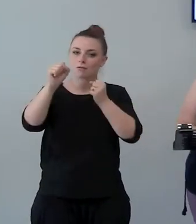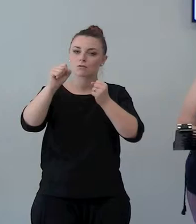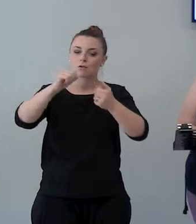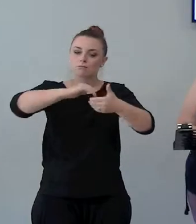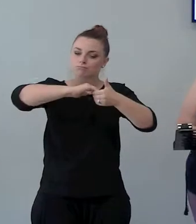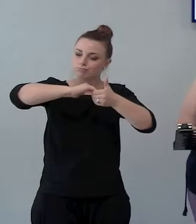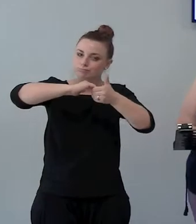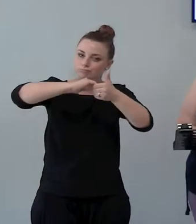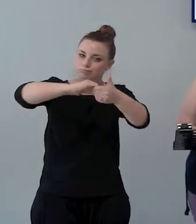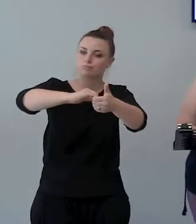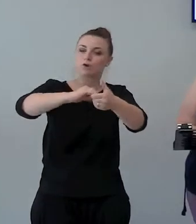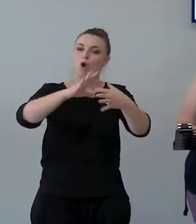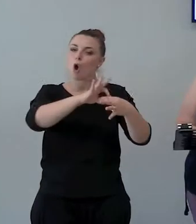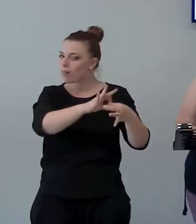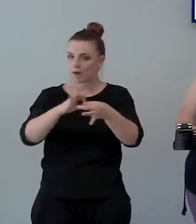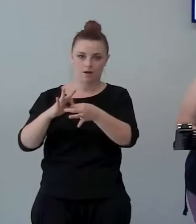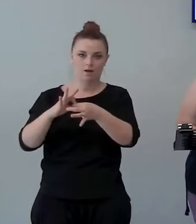world where